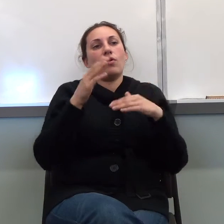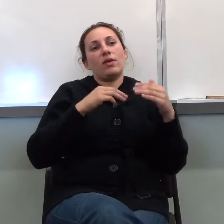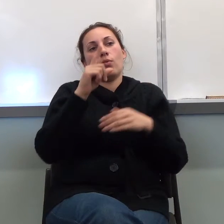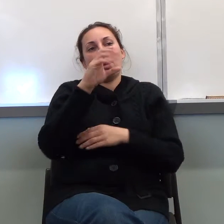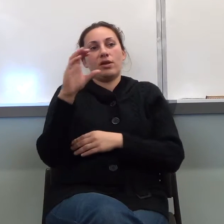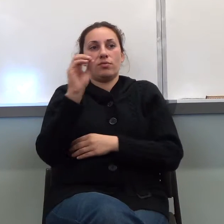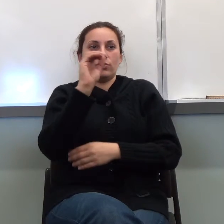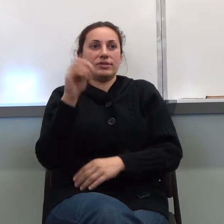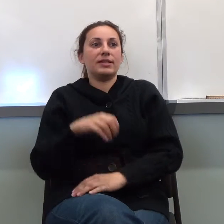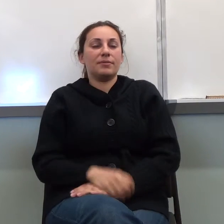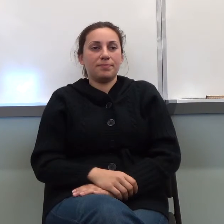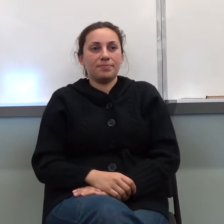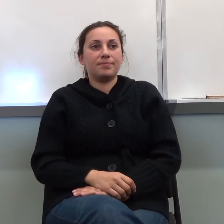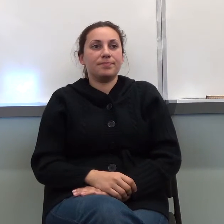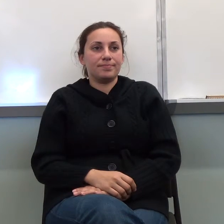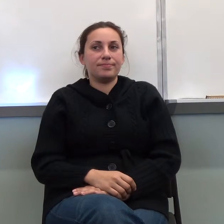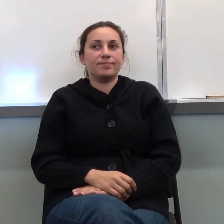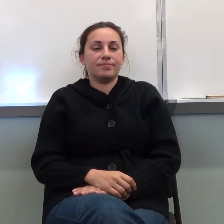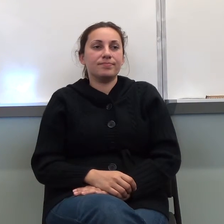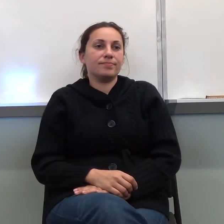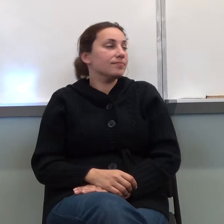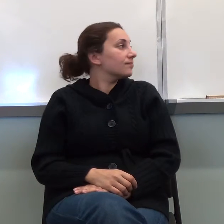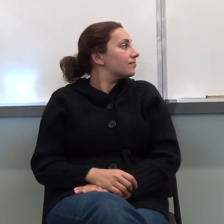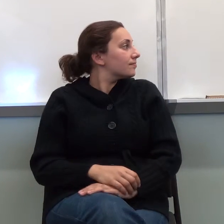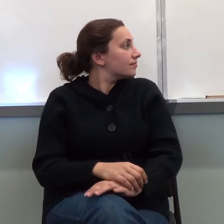did. So it does make sense.